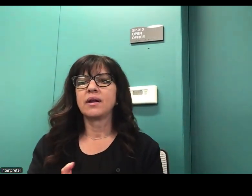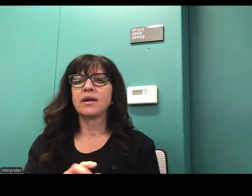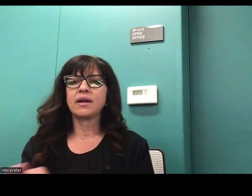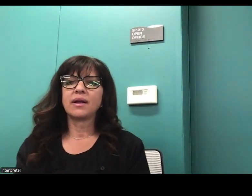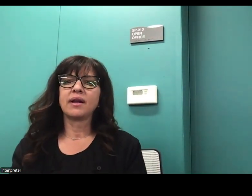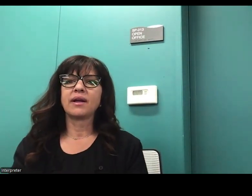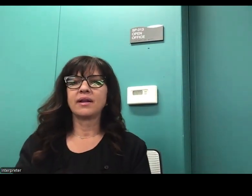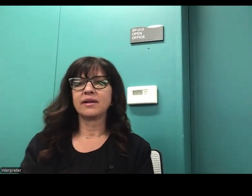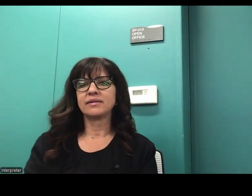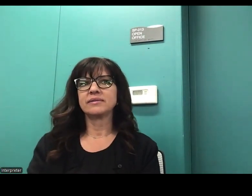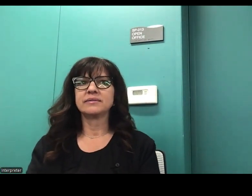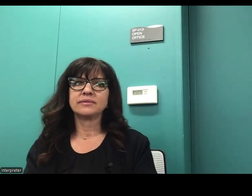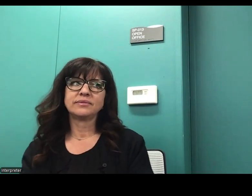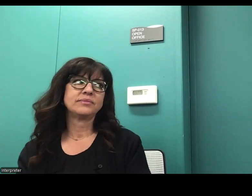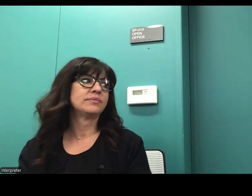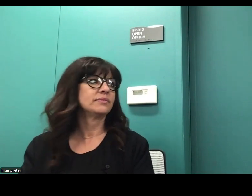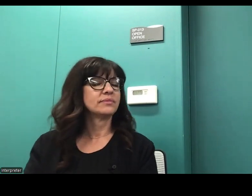could be blind.